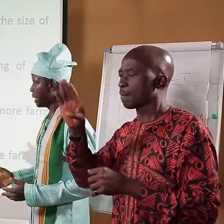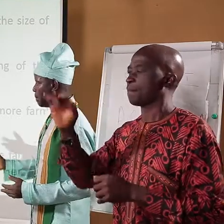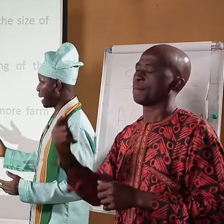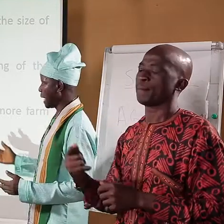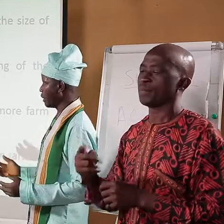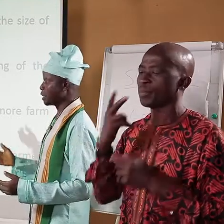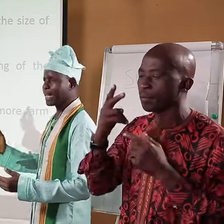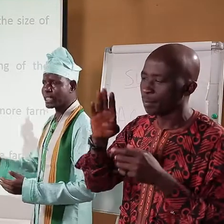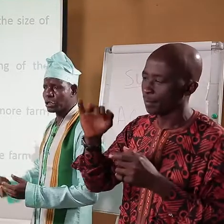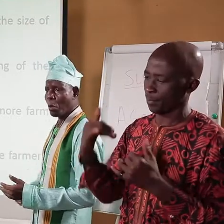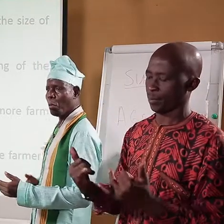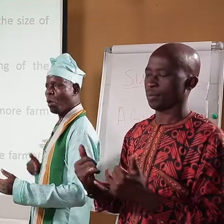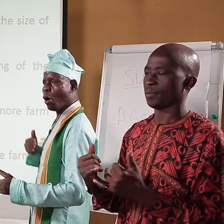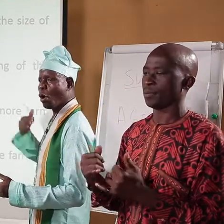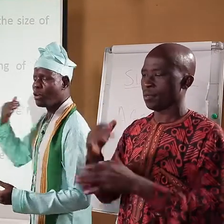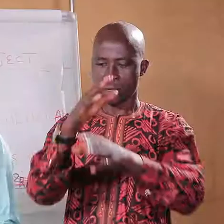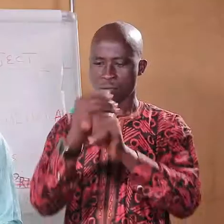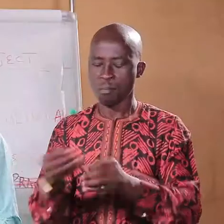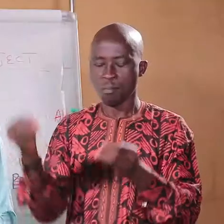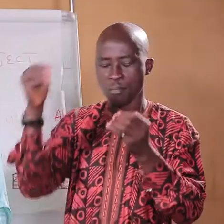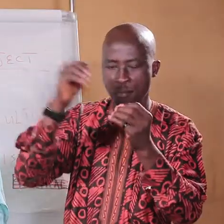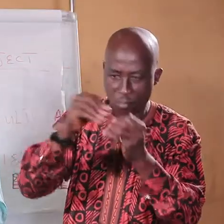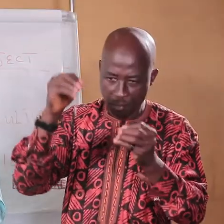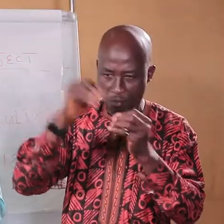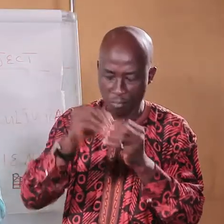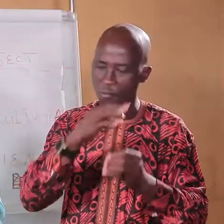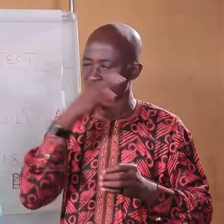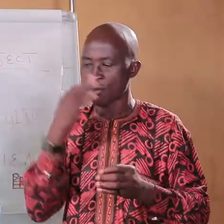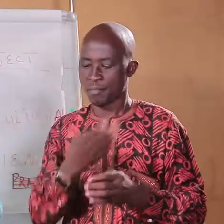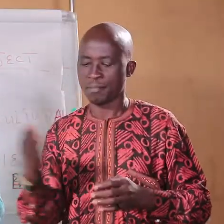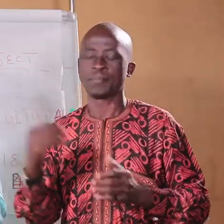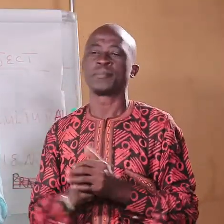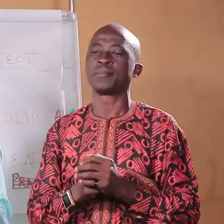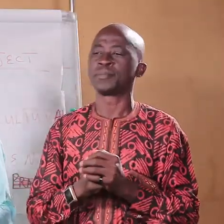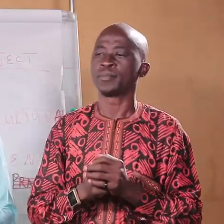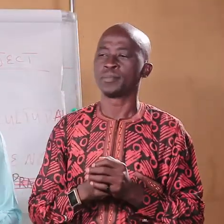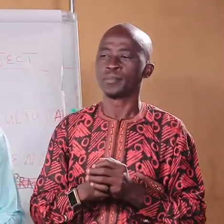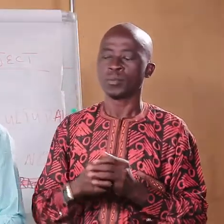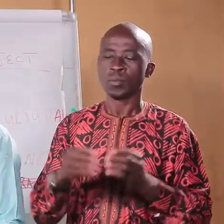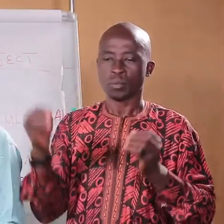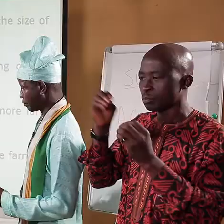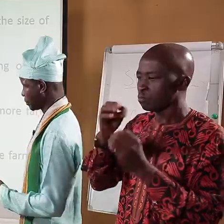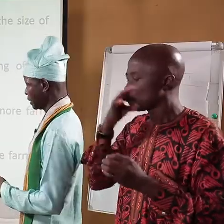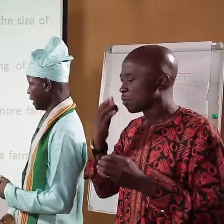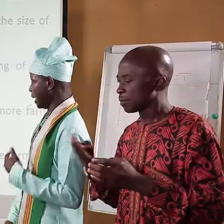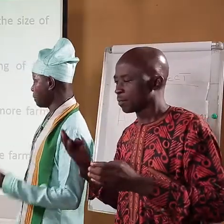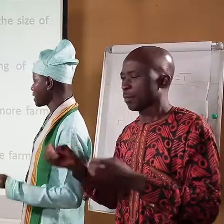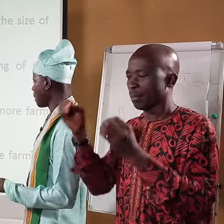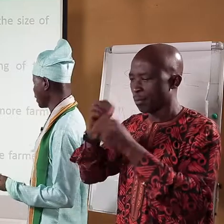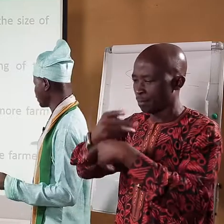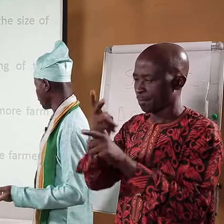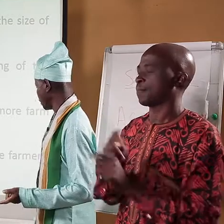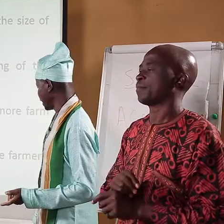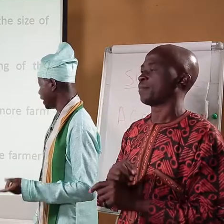You see, by now he's getting more farm input. More farm input, more production. It